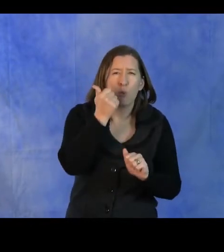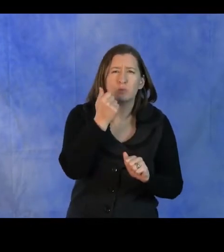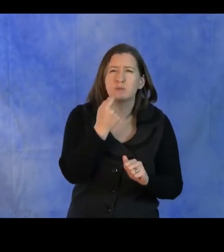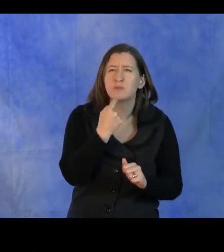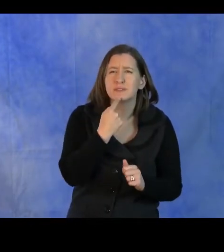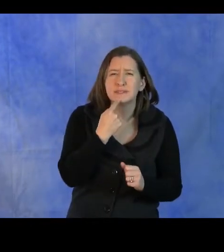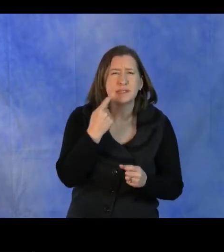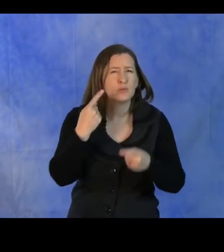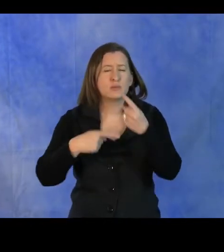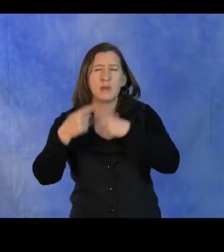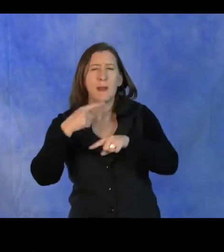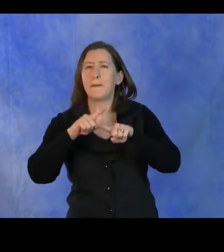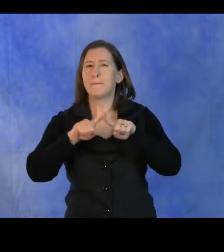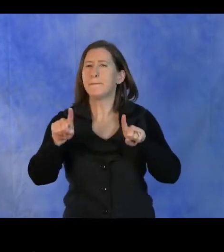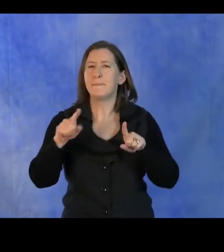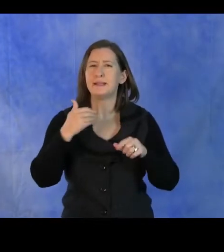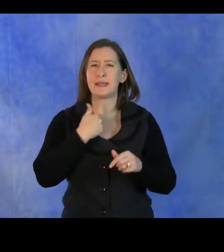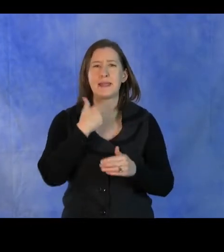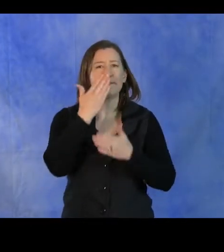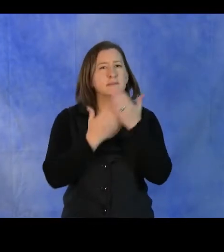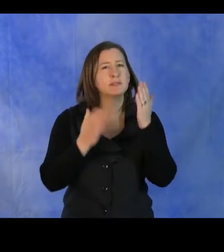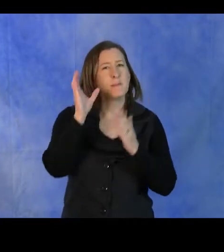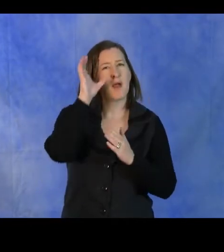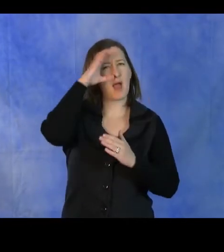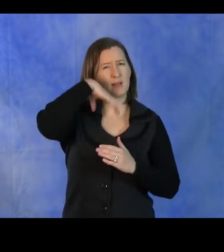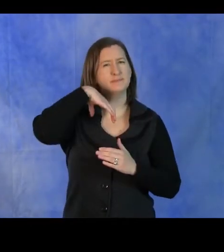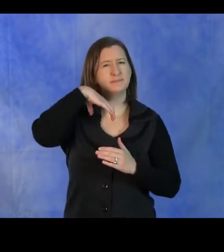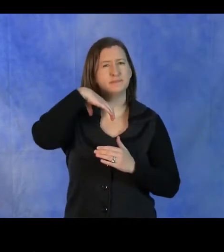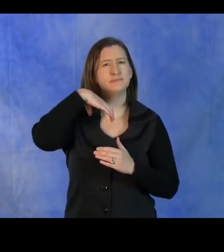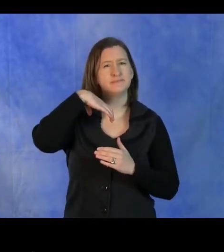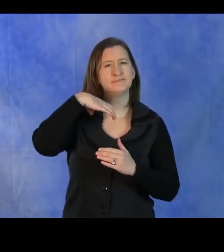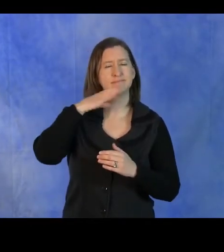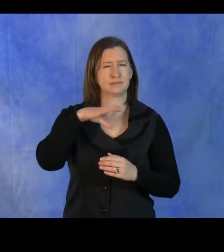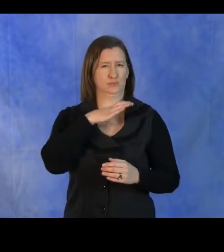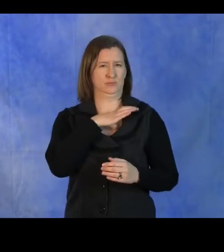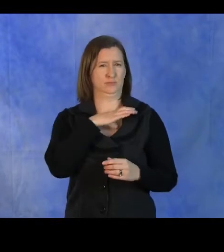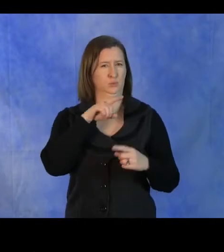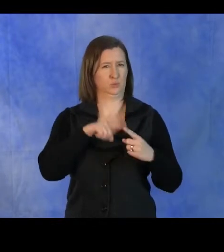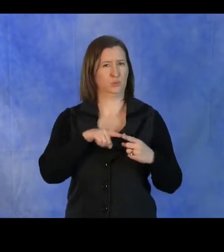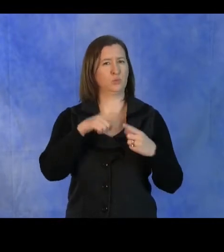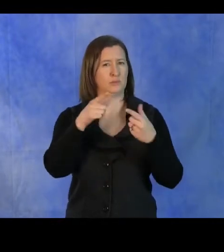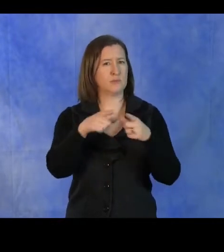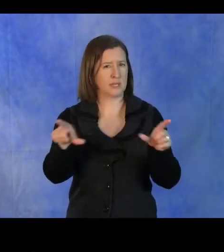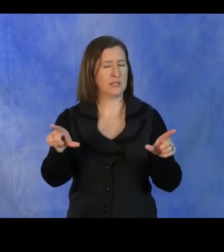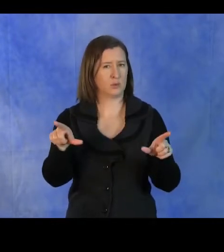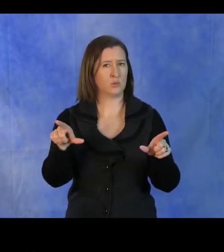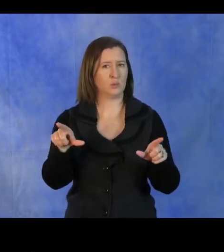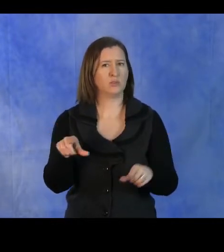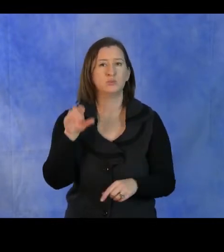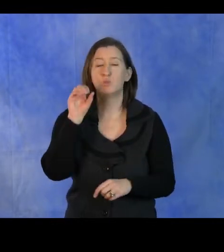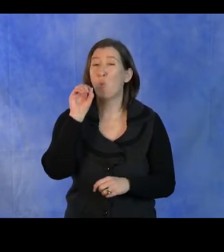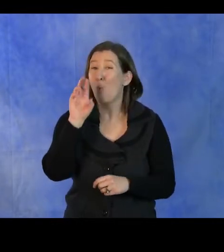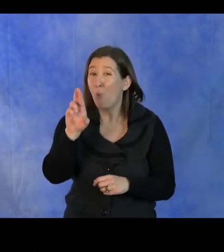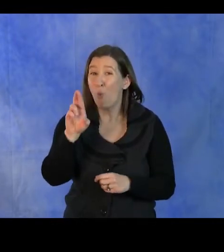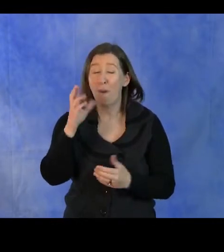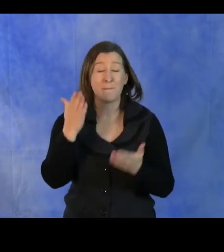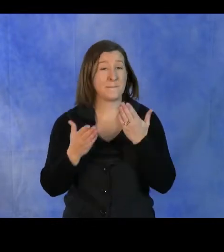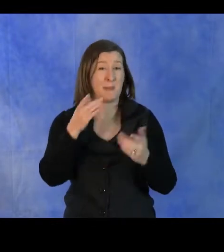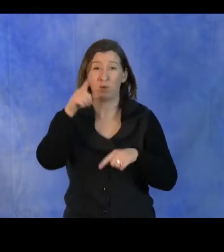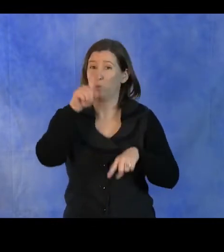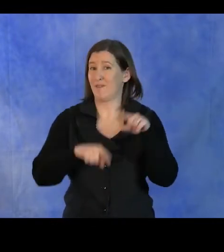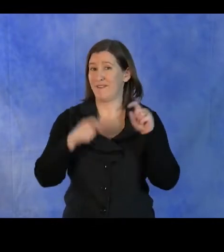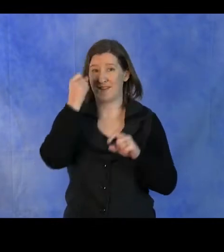you can understand most of what's being said, but maybe not all of it. It seems odd. It has